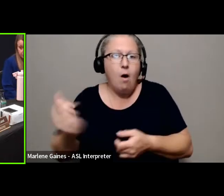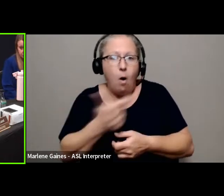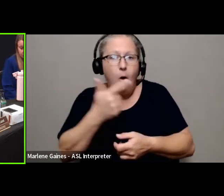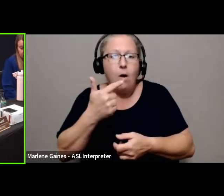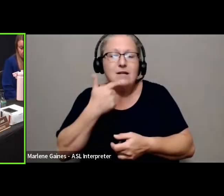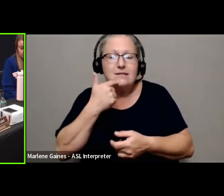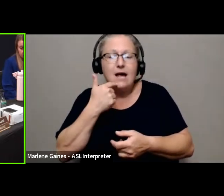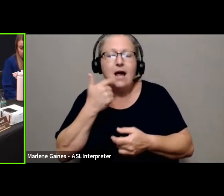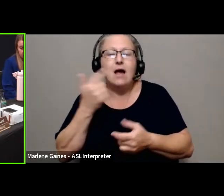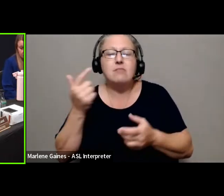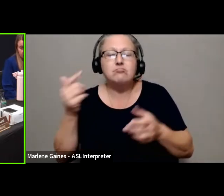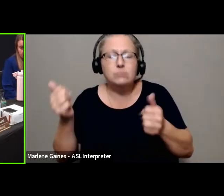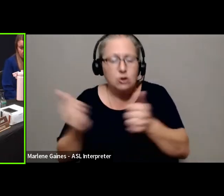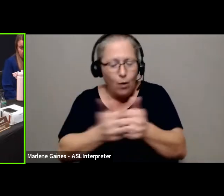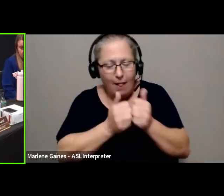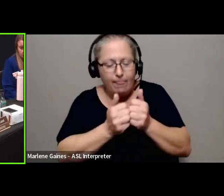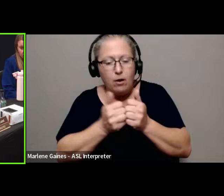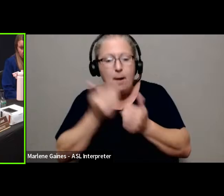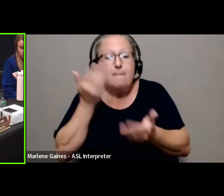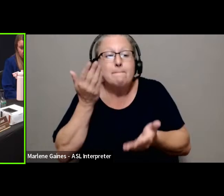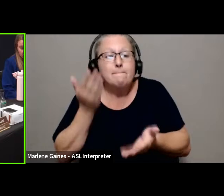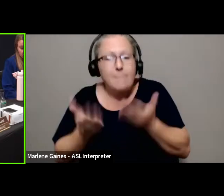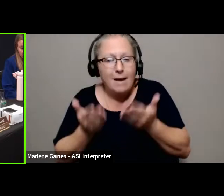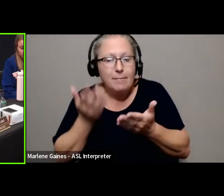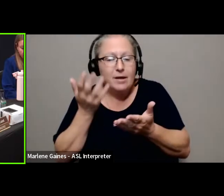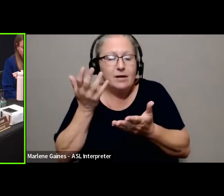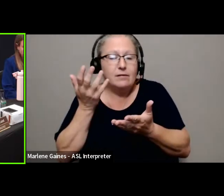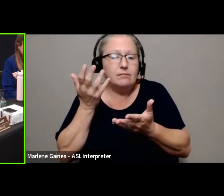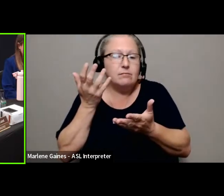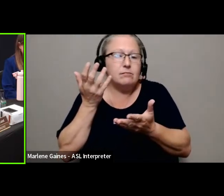coming together a little bit. Maybe some sort of